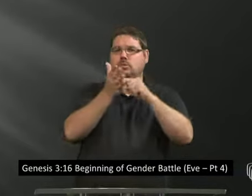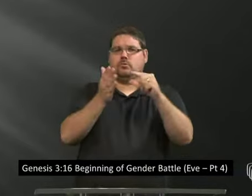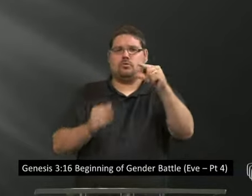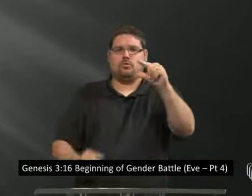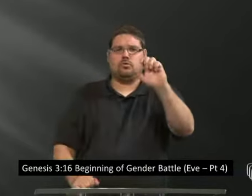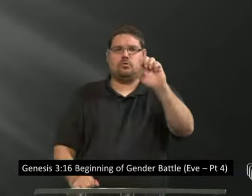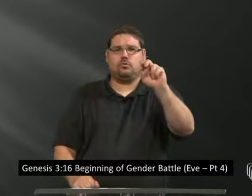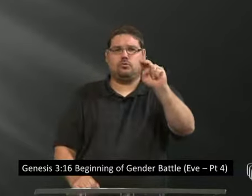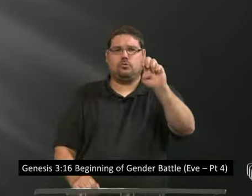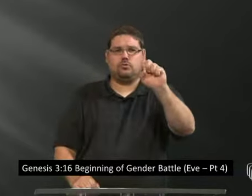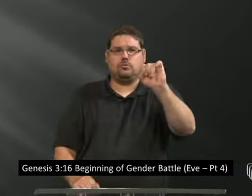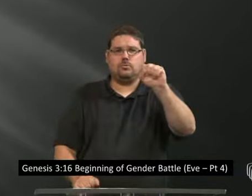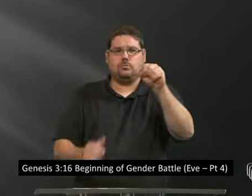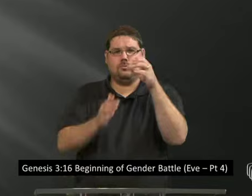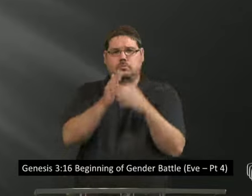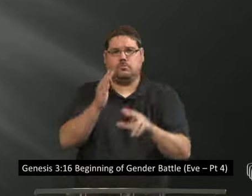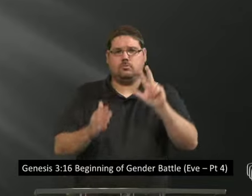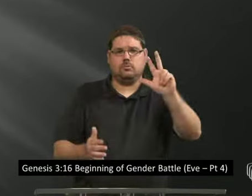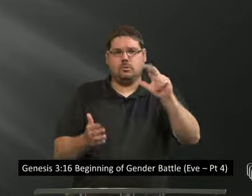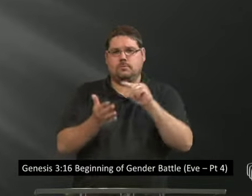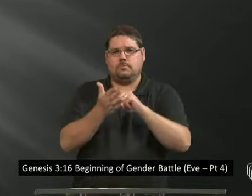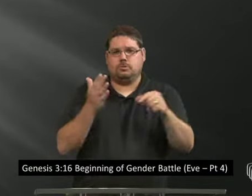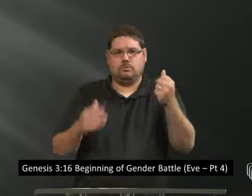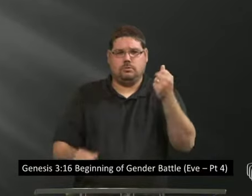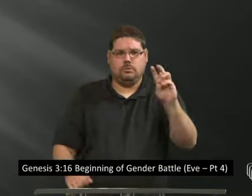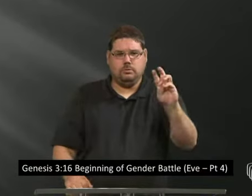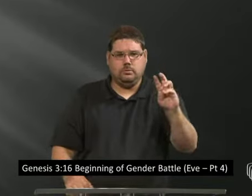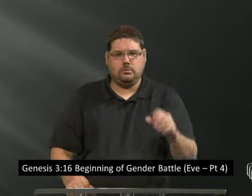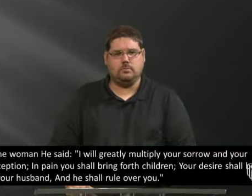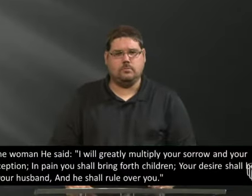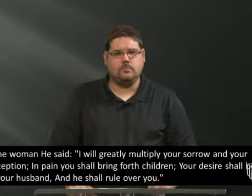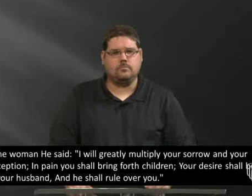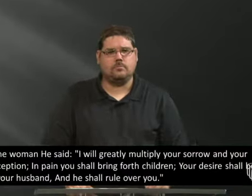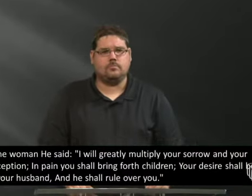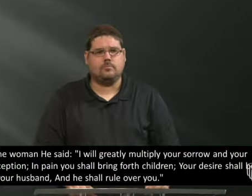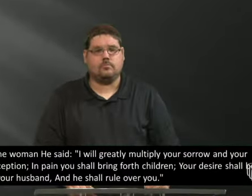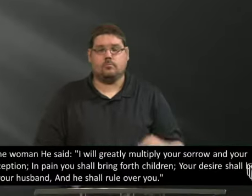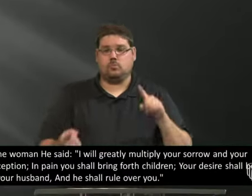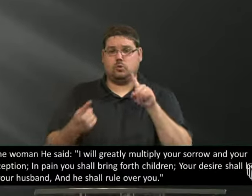4 of our discussion of Eve, taken from Genesis chapter 3, verse 16.